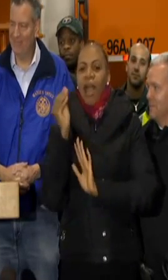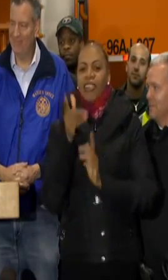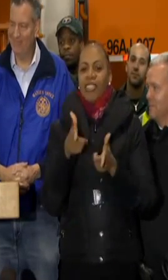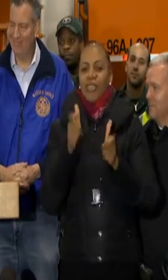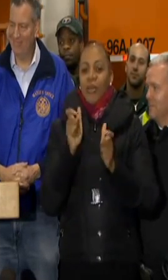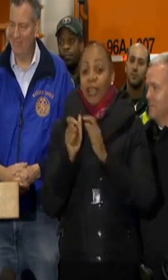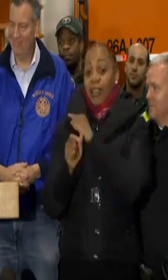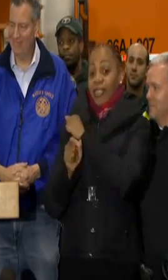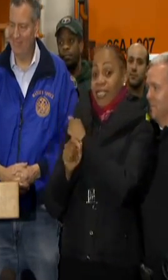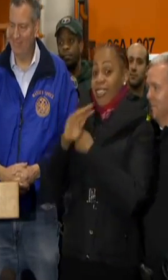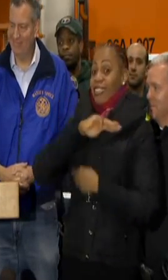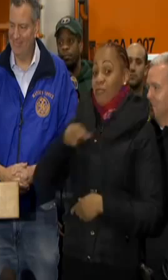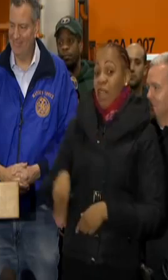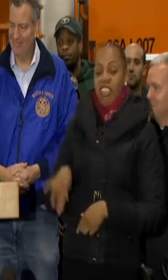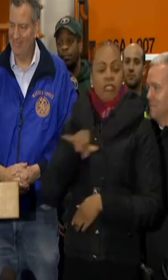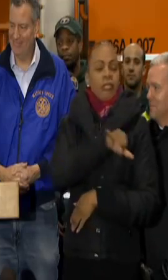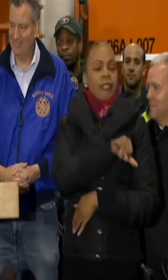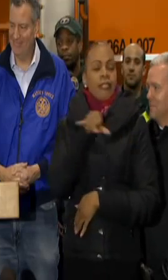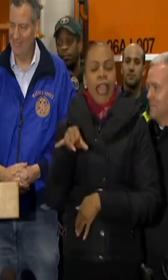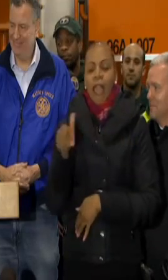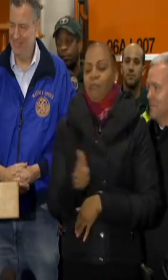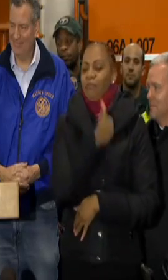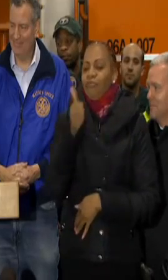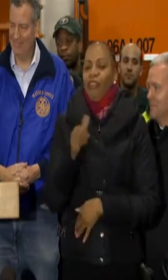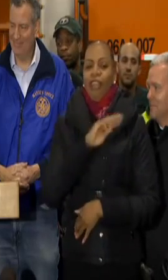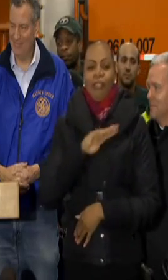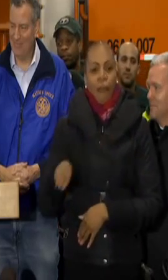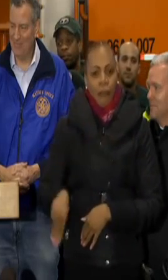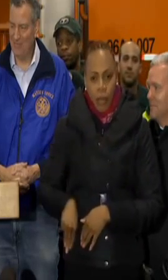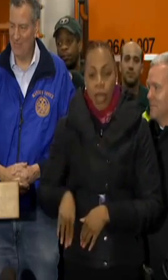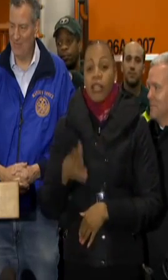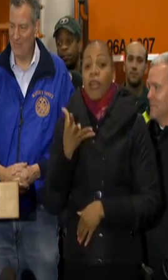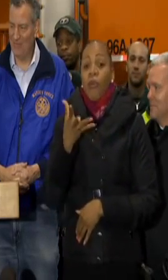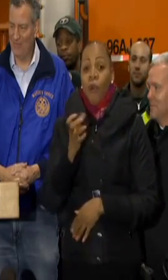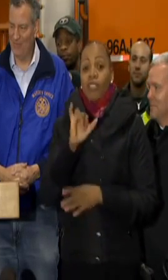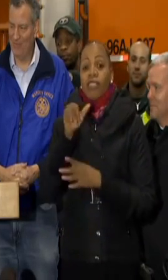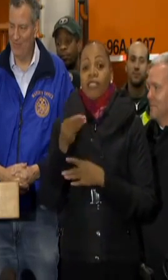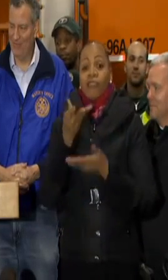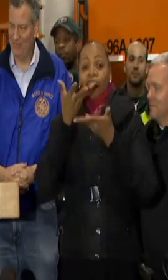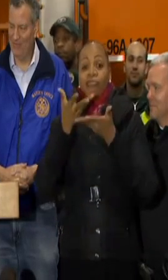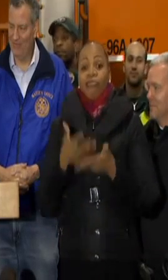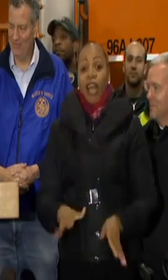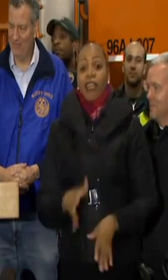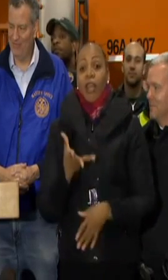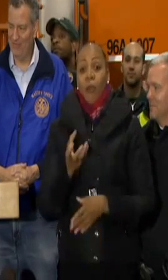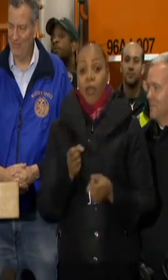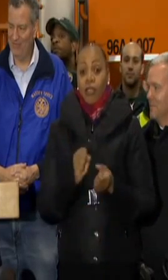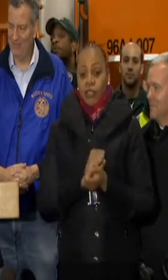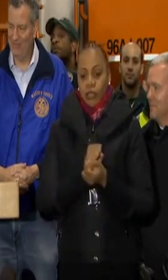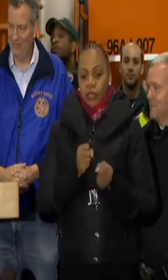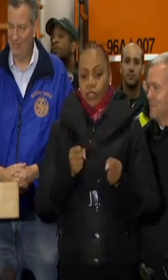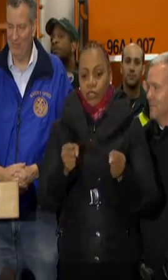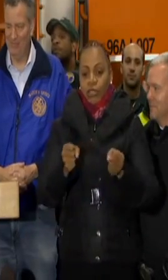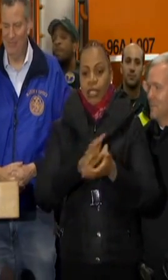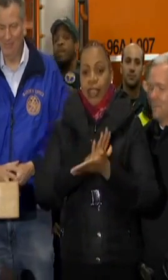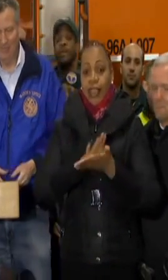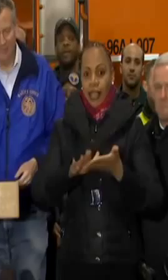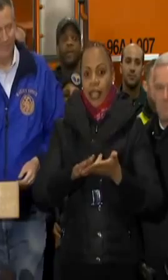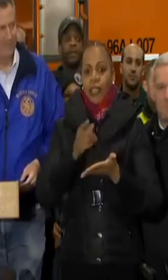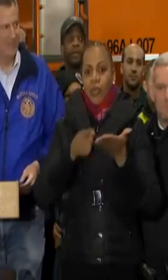This mayor is no different than any other mayor I've worked for when it comes to that. He wants the job done, and he wants the streets clear, and that's what we